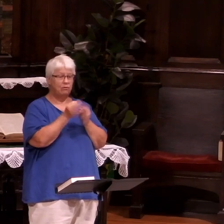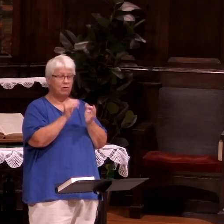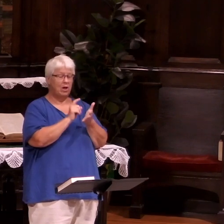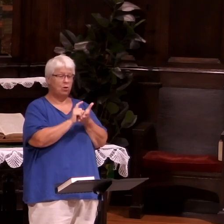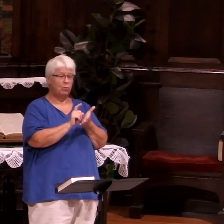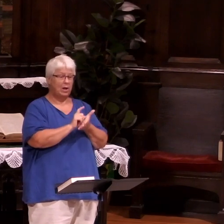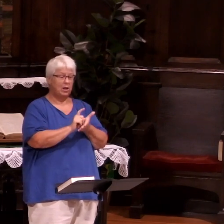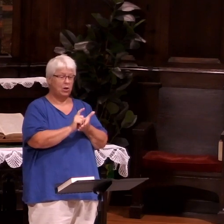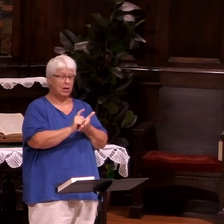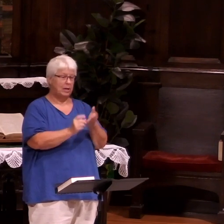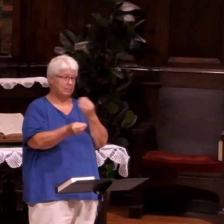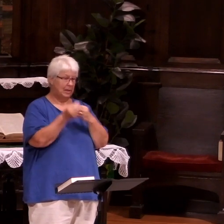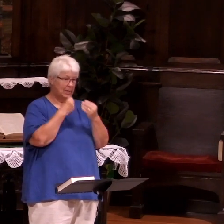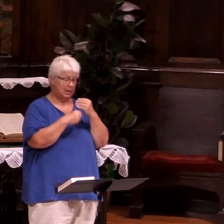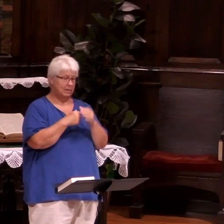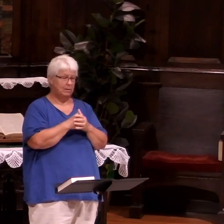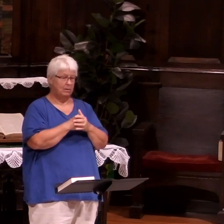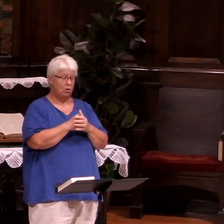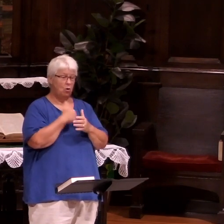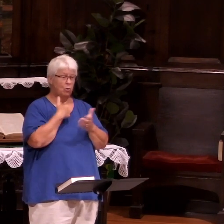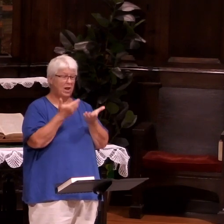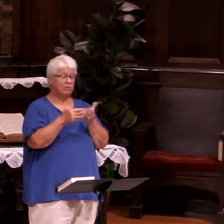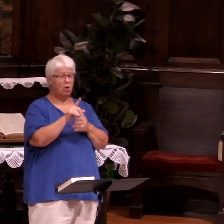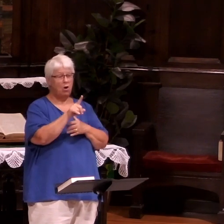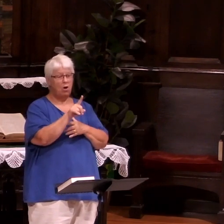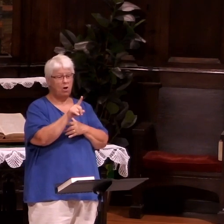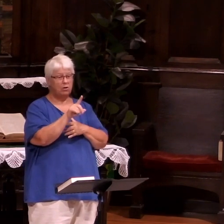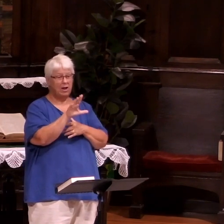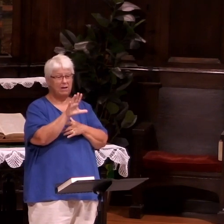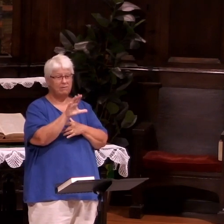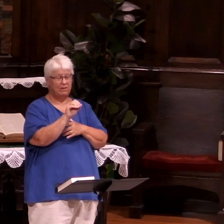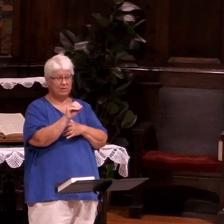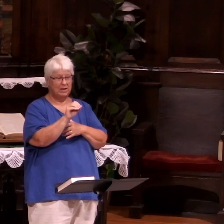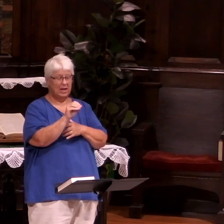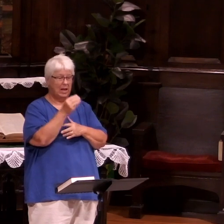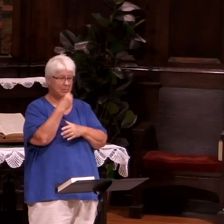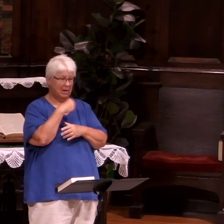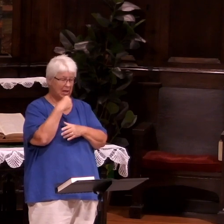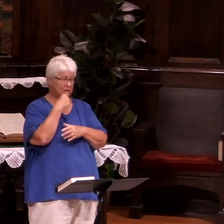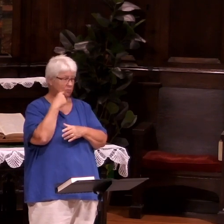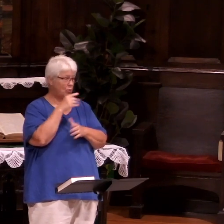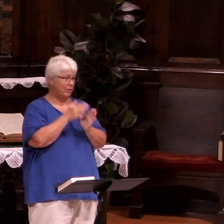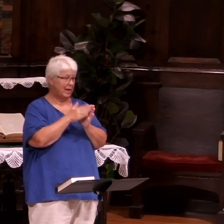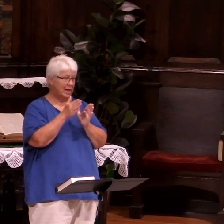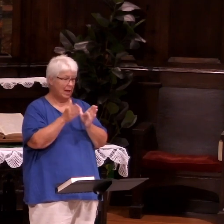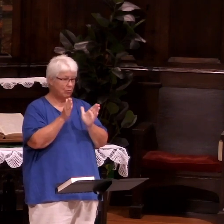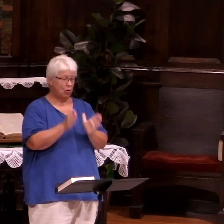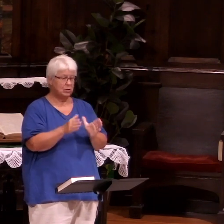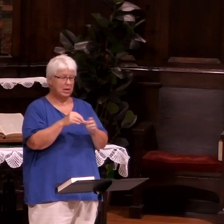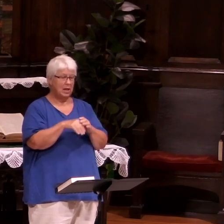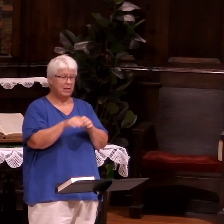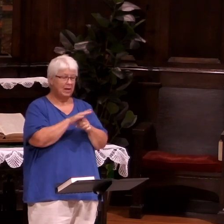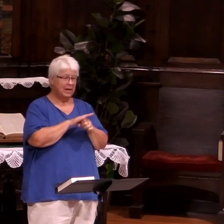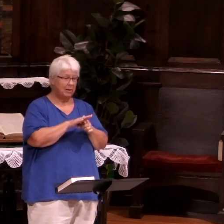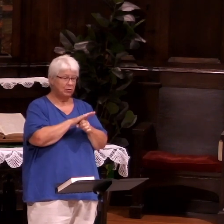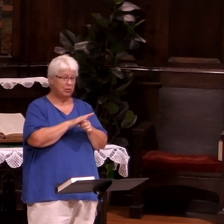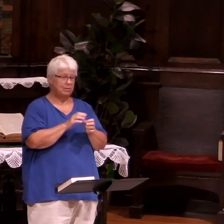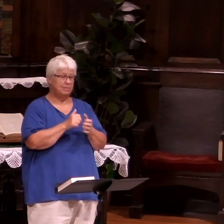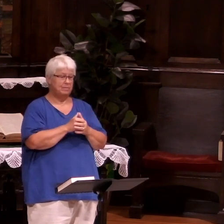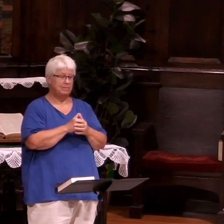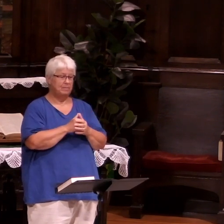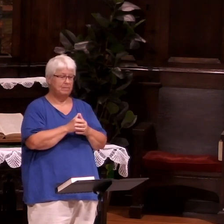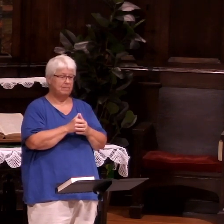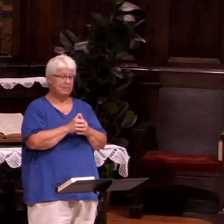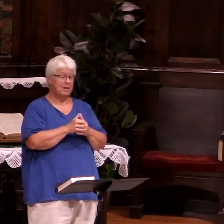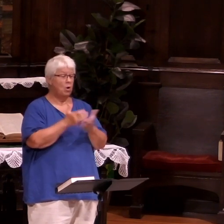weekly community meal, where we serve 150 meals to our neighbors in the Asylum Hill neighborhood. And